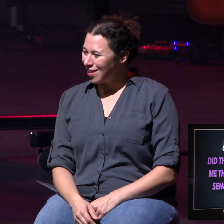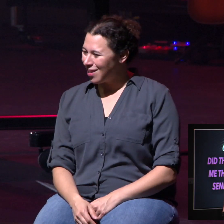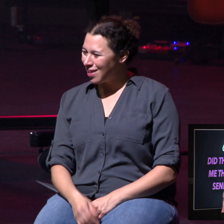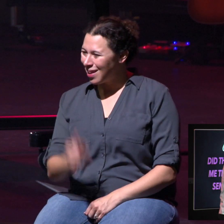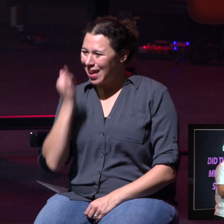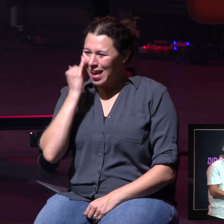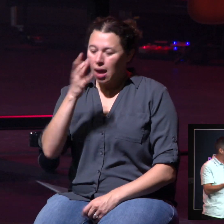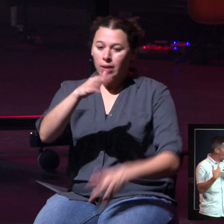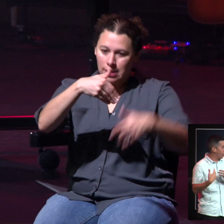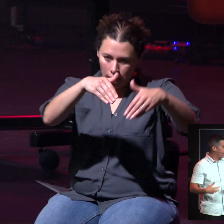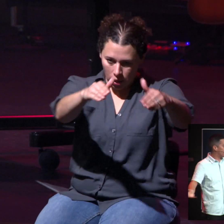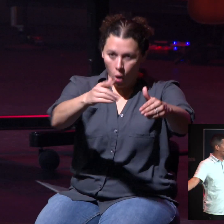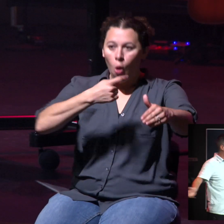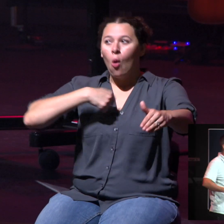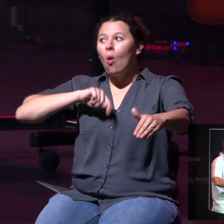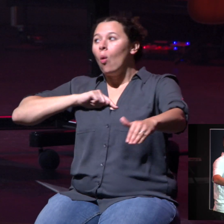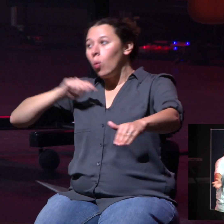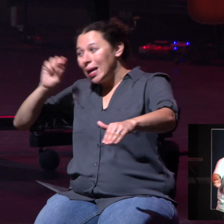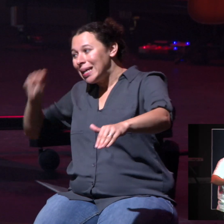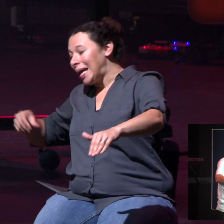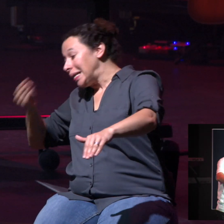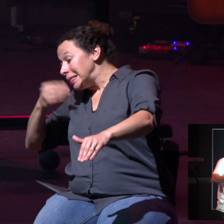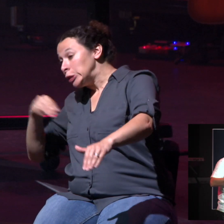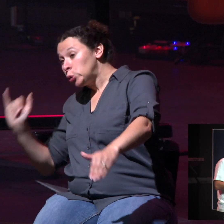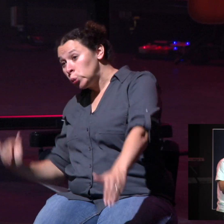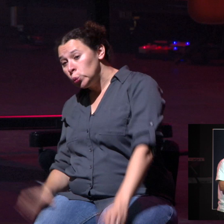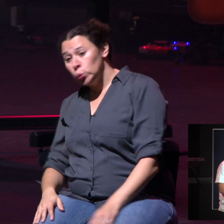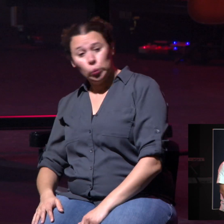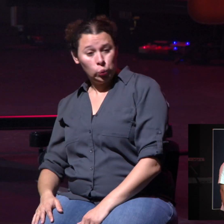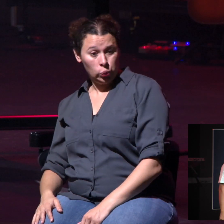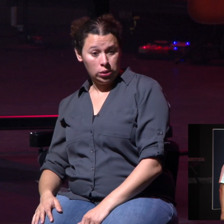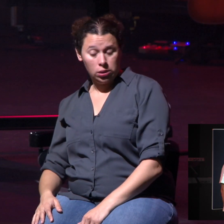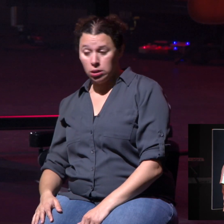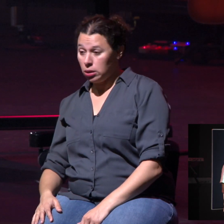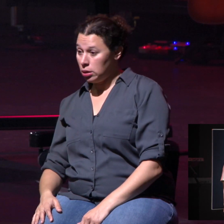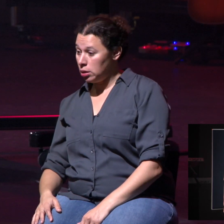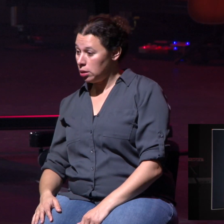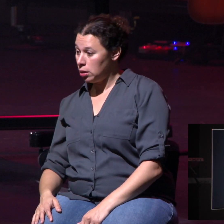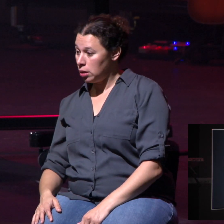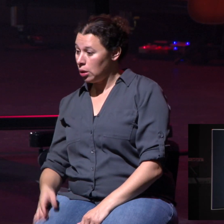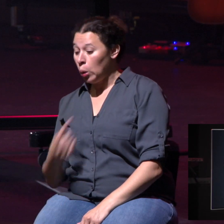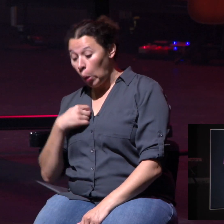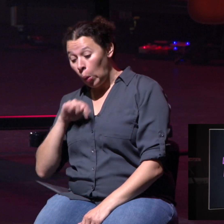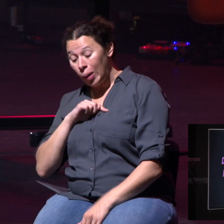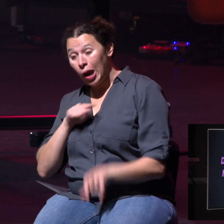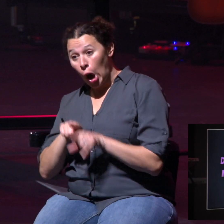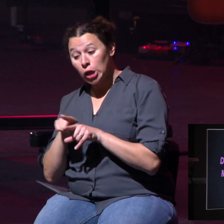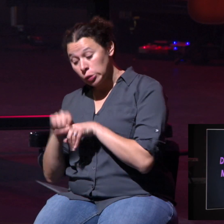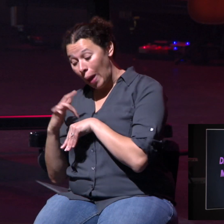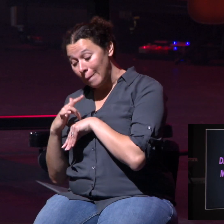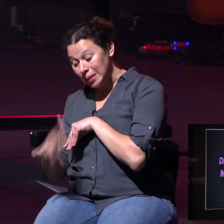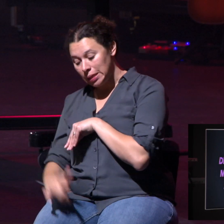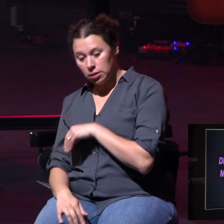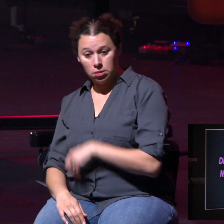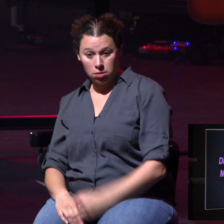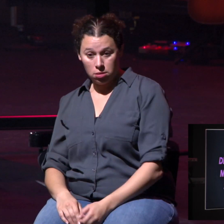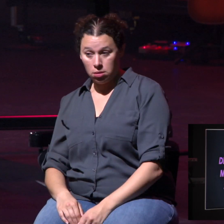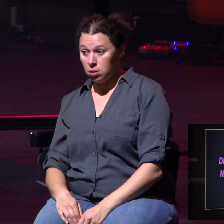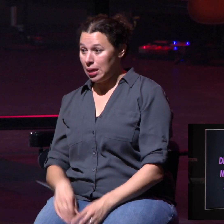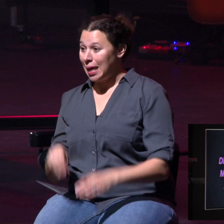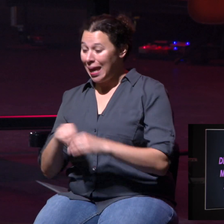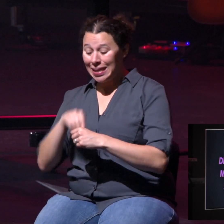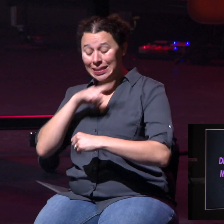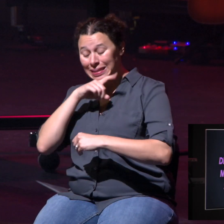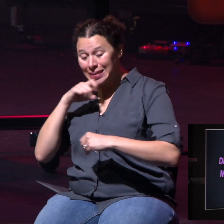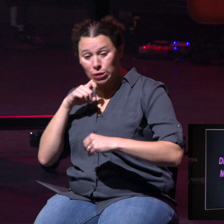you send them away, then we can go. We're in a desolate place, Jesus. We can go out and we can get something to eat. We're the ones that are empty. Look, we're in this desolate